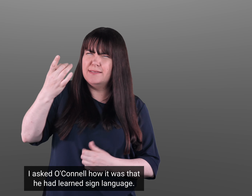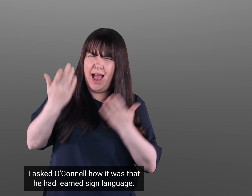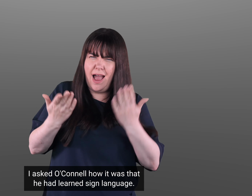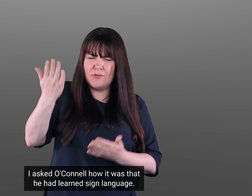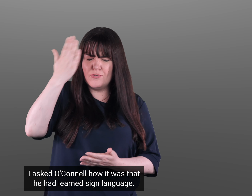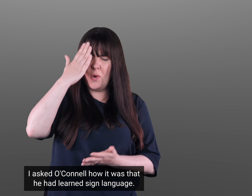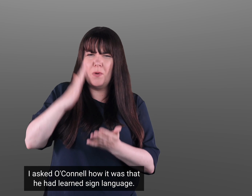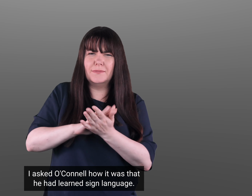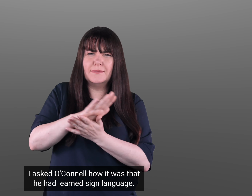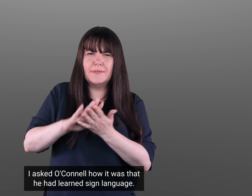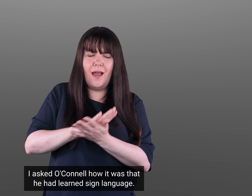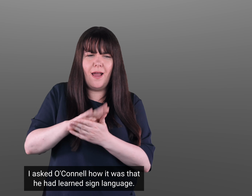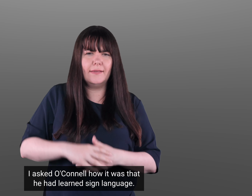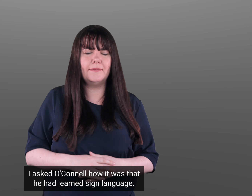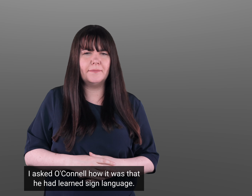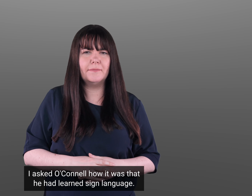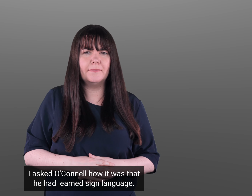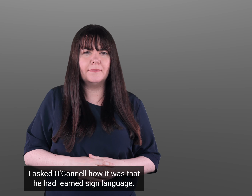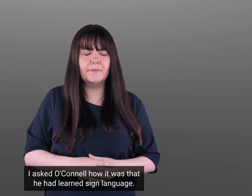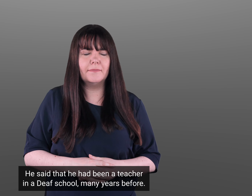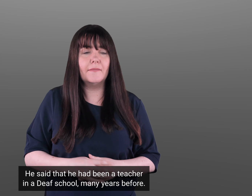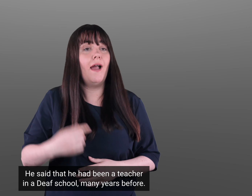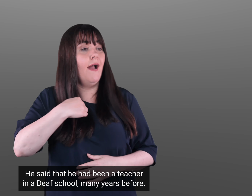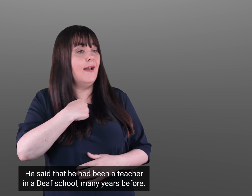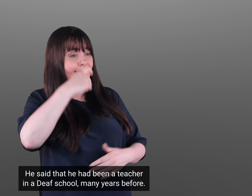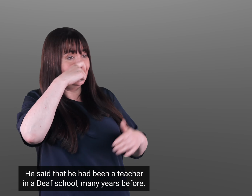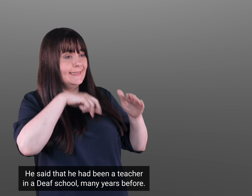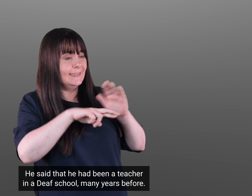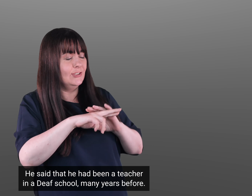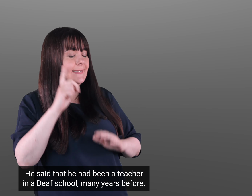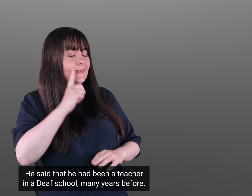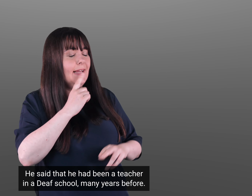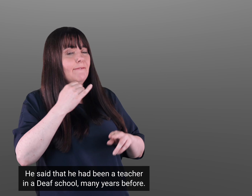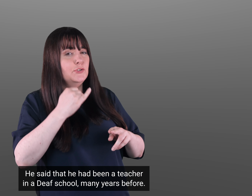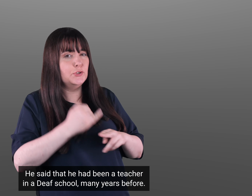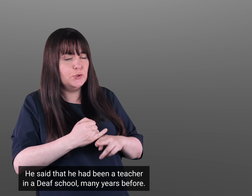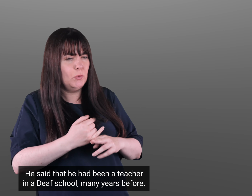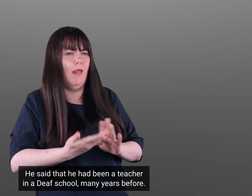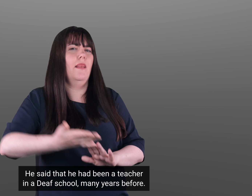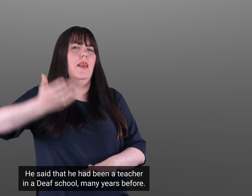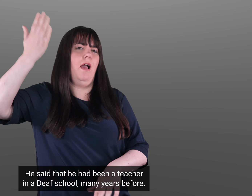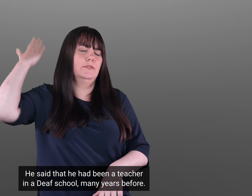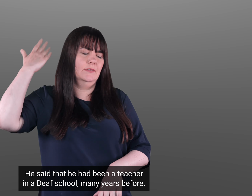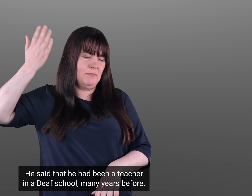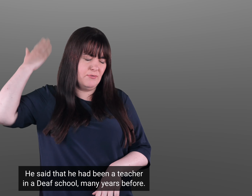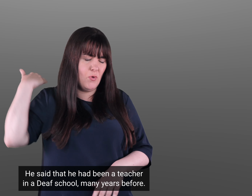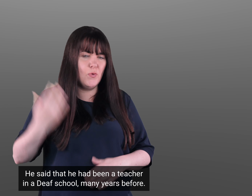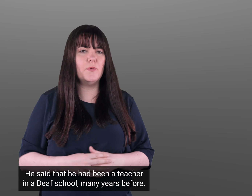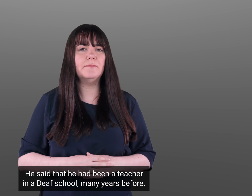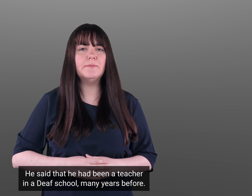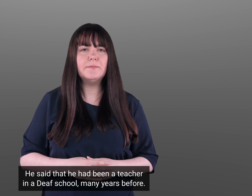asked O'Connell how it was that he had learned sign language. He said that he had been a teacher in a deaf school many years before.